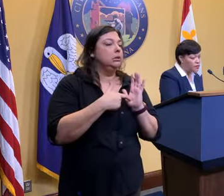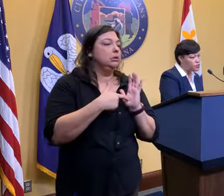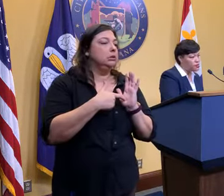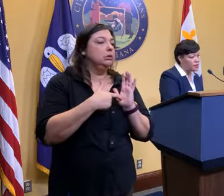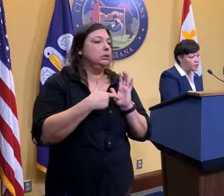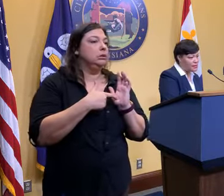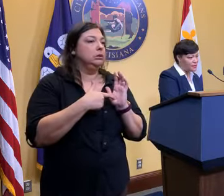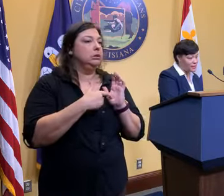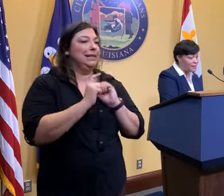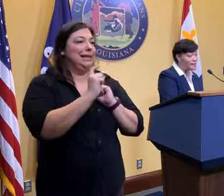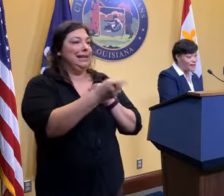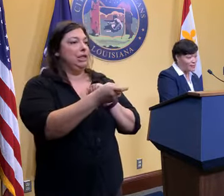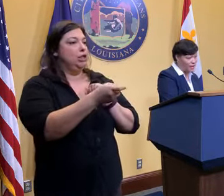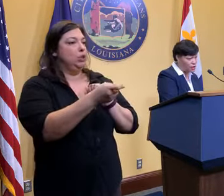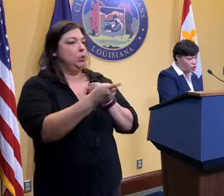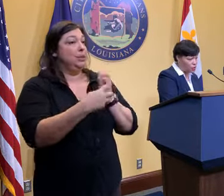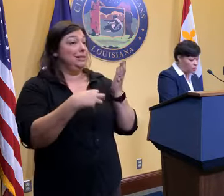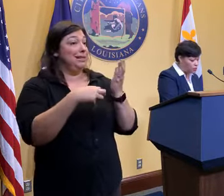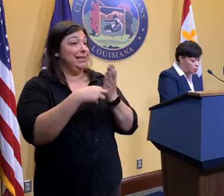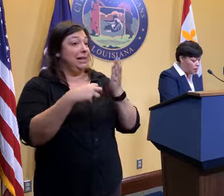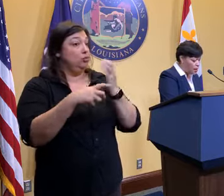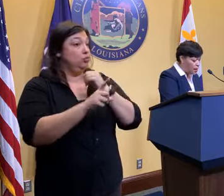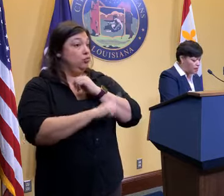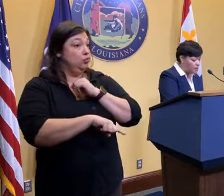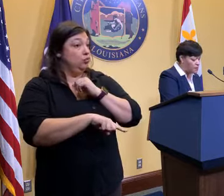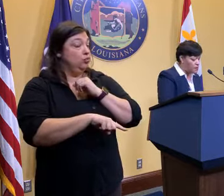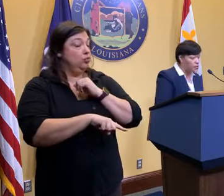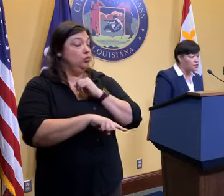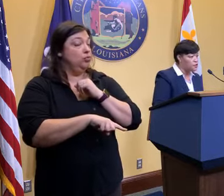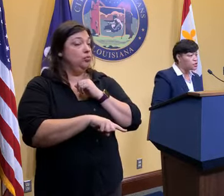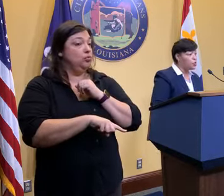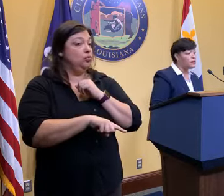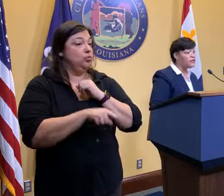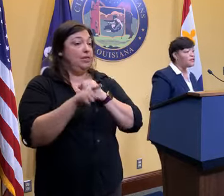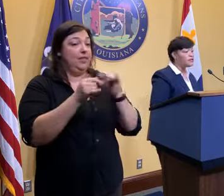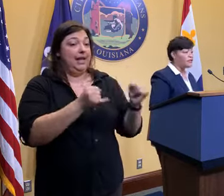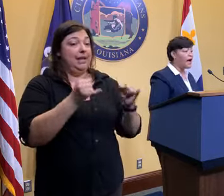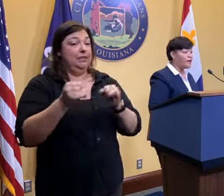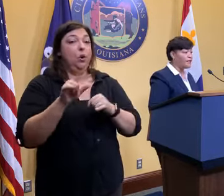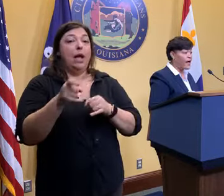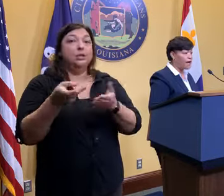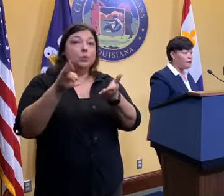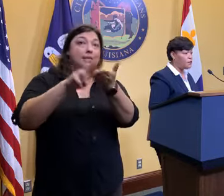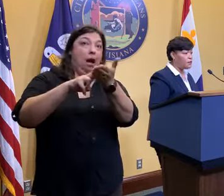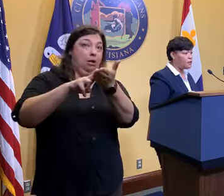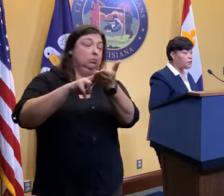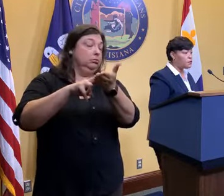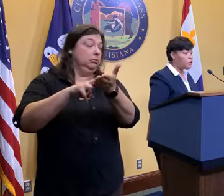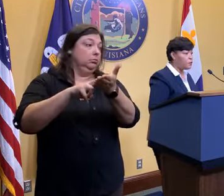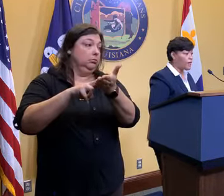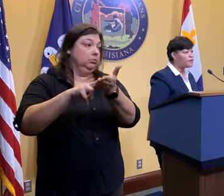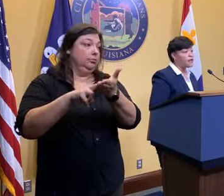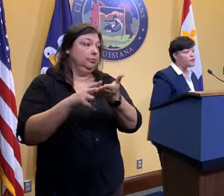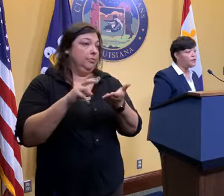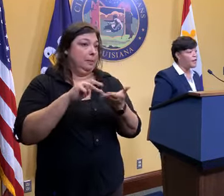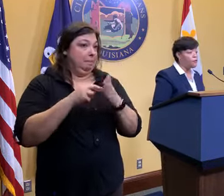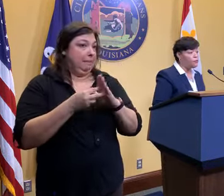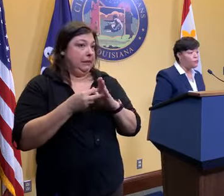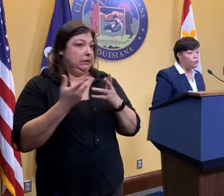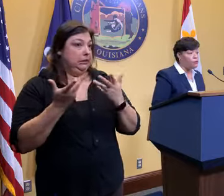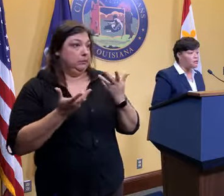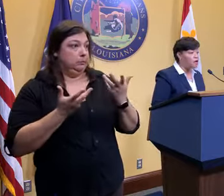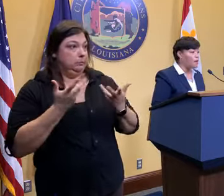with issuing a citation, the individual would need to sign that. So that's something